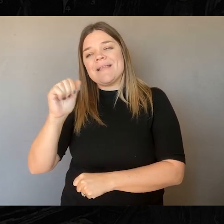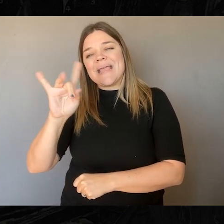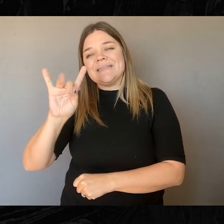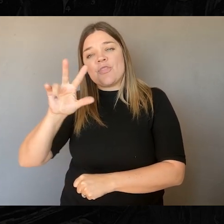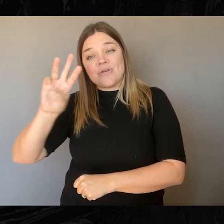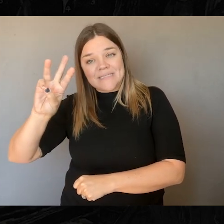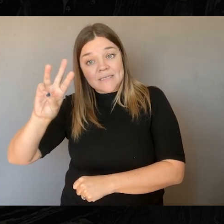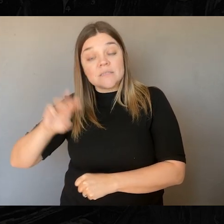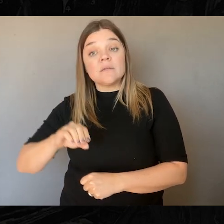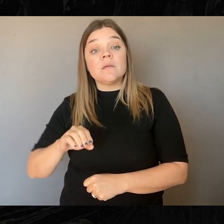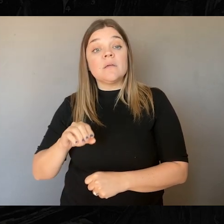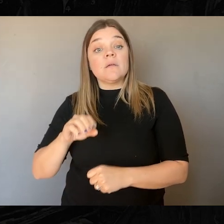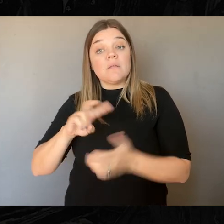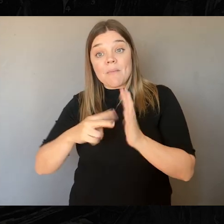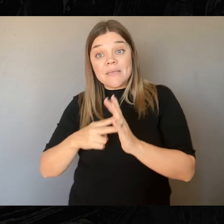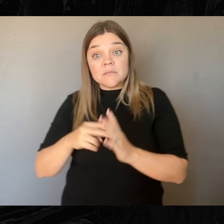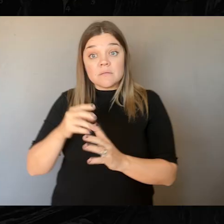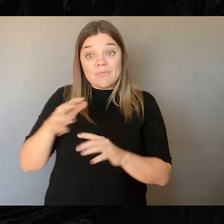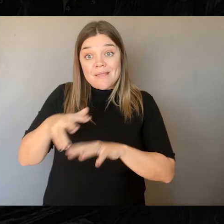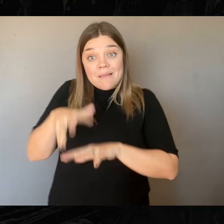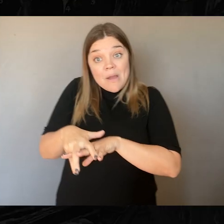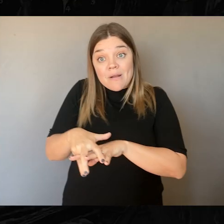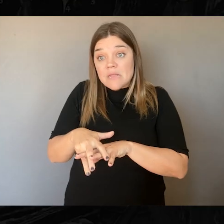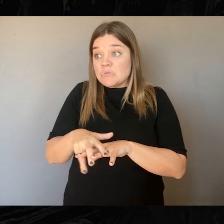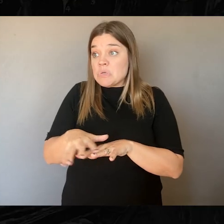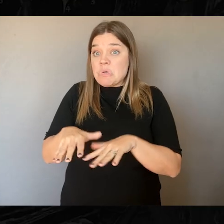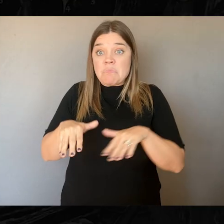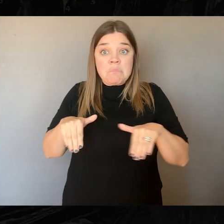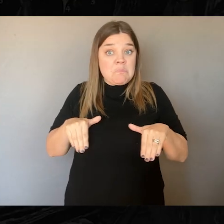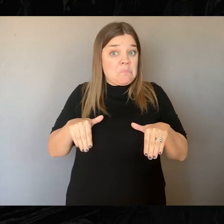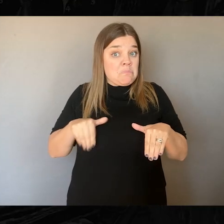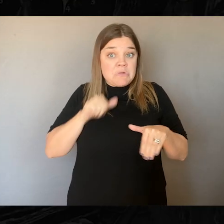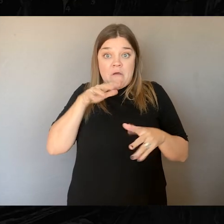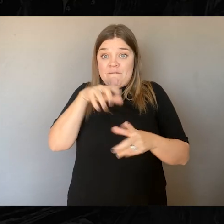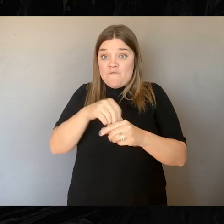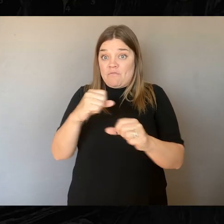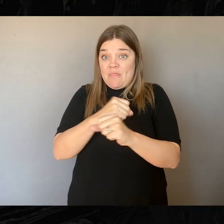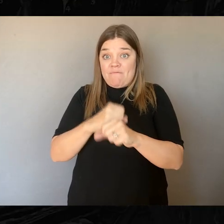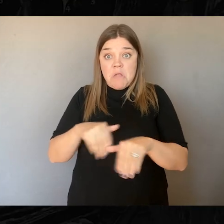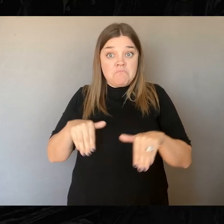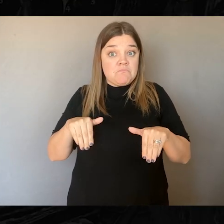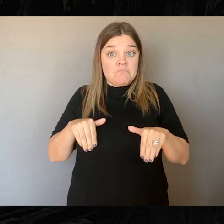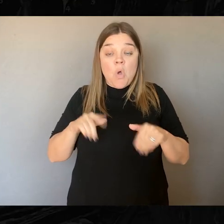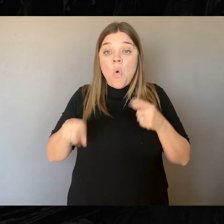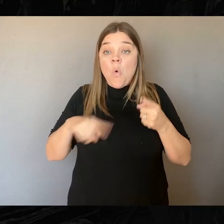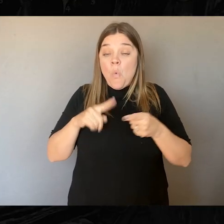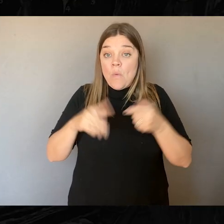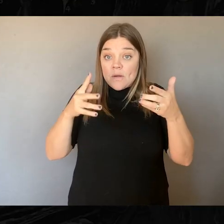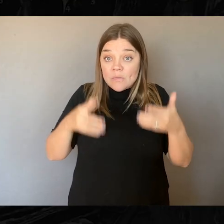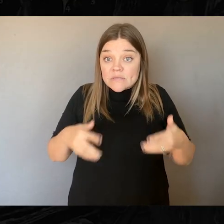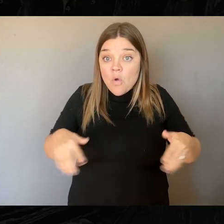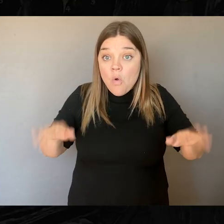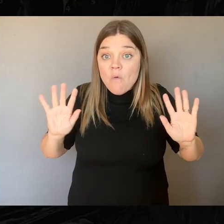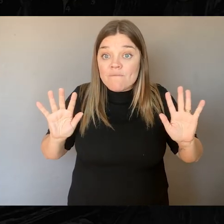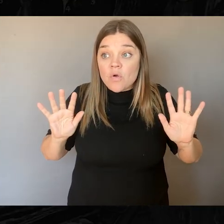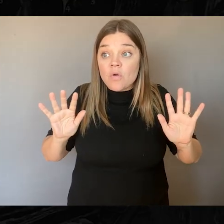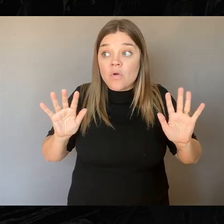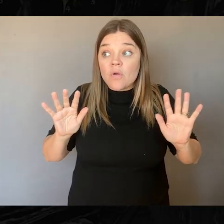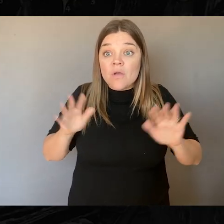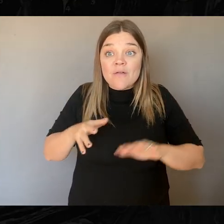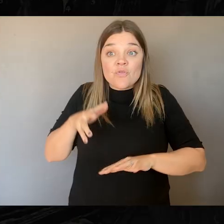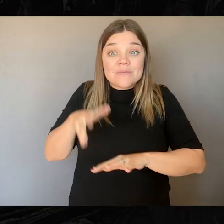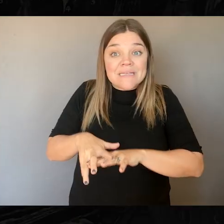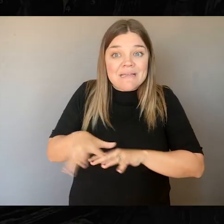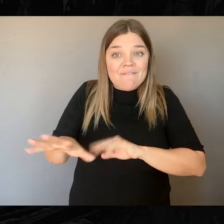it all, American Indians stayed out of nearly all the fighting. But when the Revolution was finally over, those Indians found themselves in